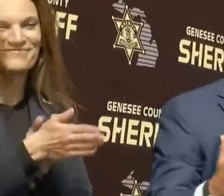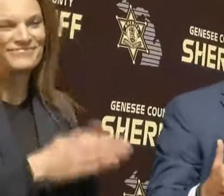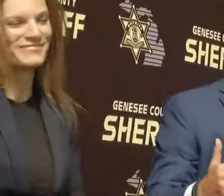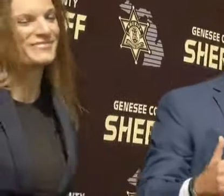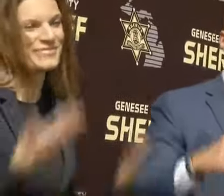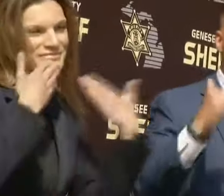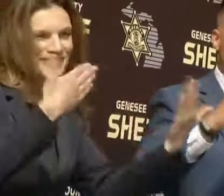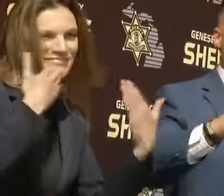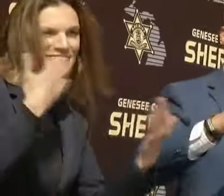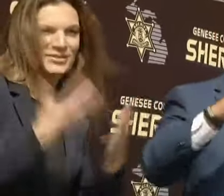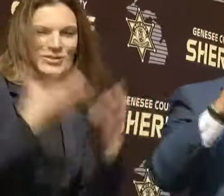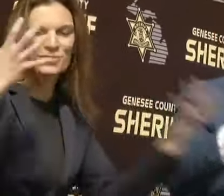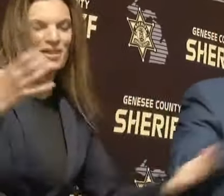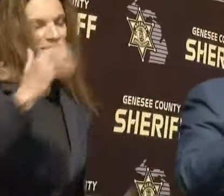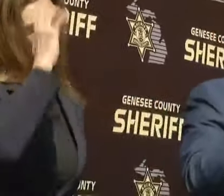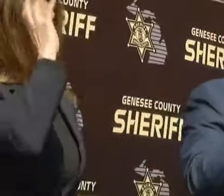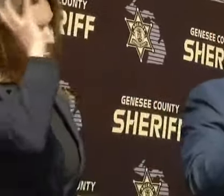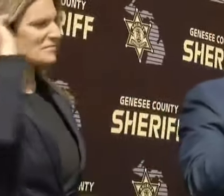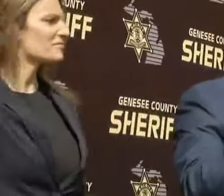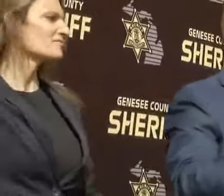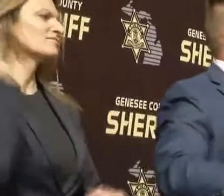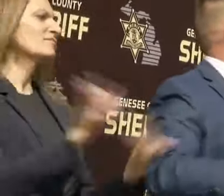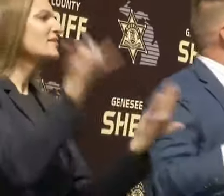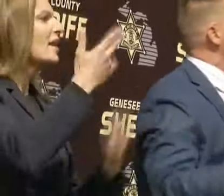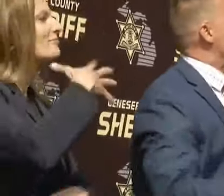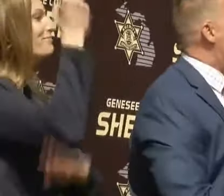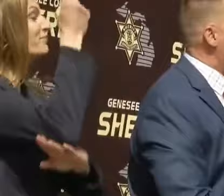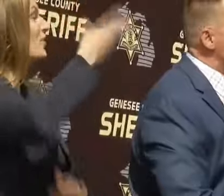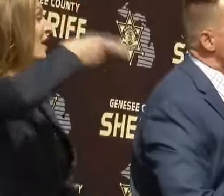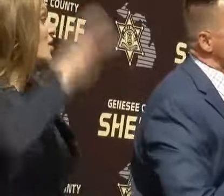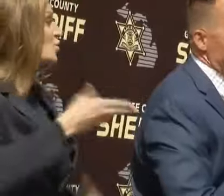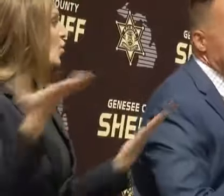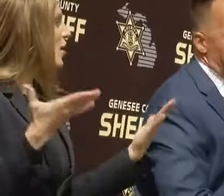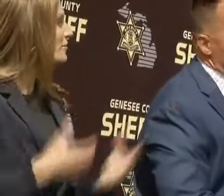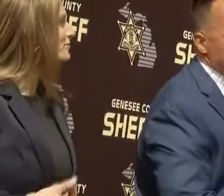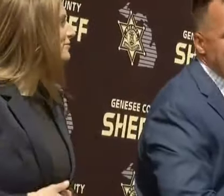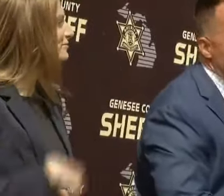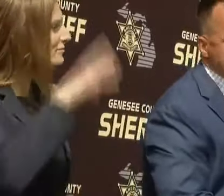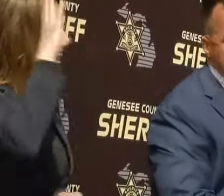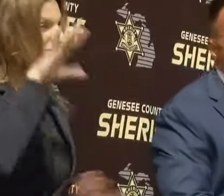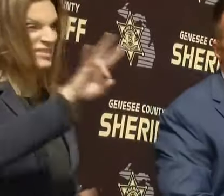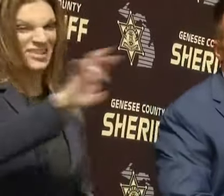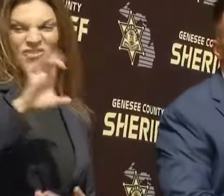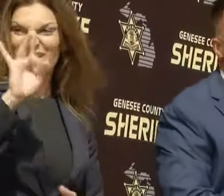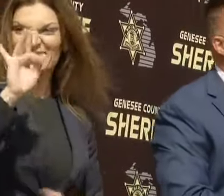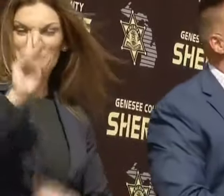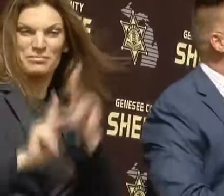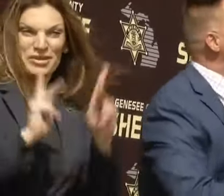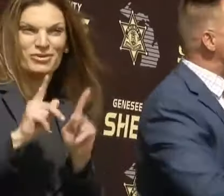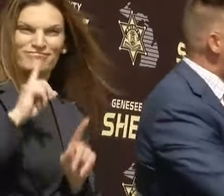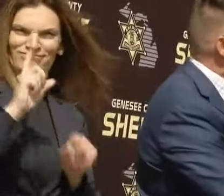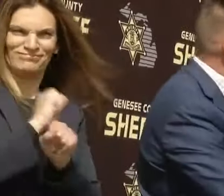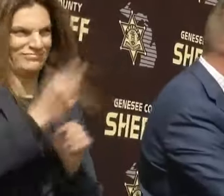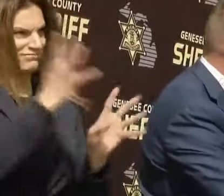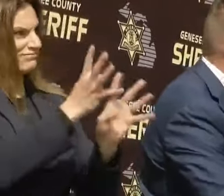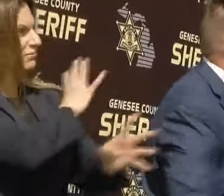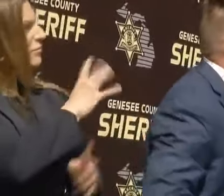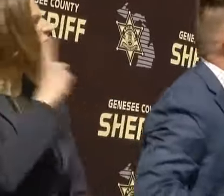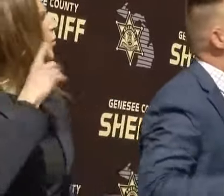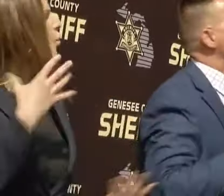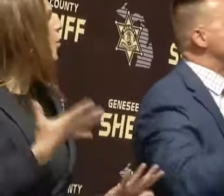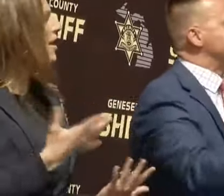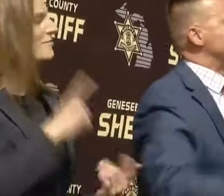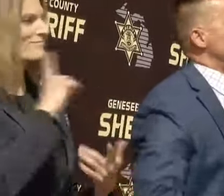Thank you so much. Today marks a day in history where the lives of 718 people will be set